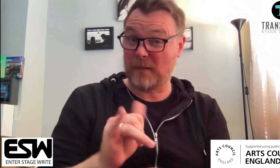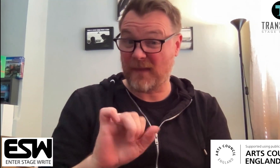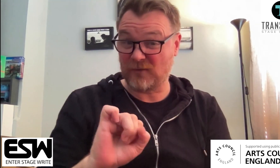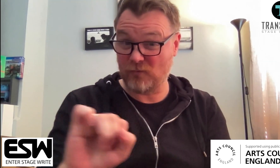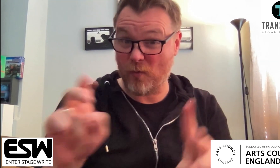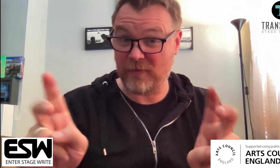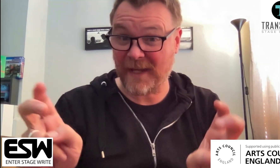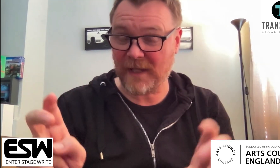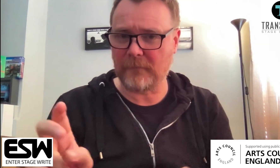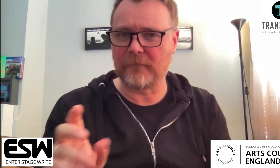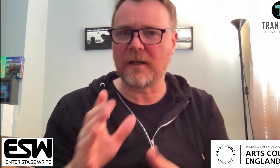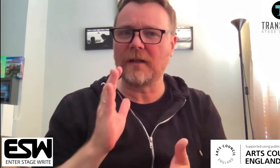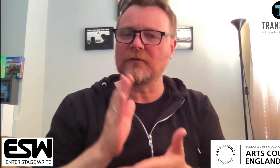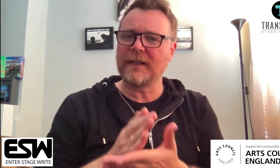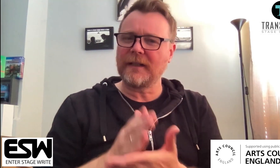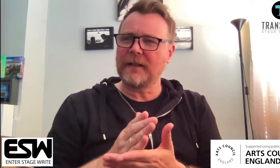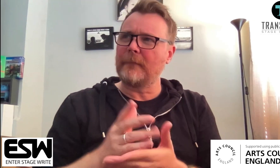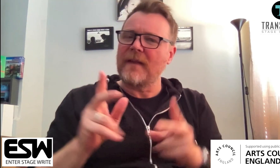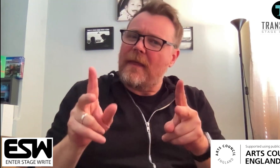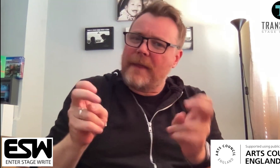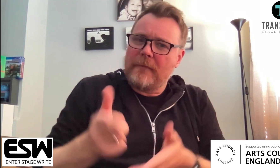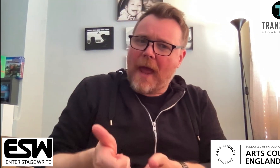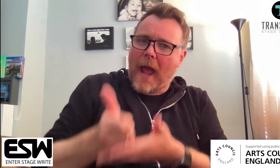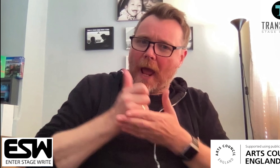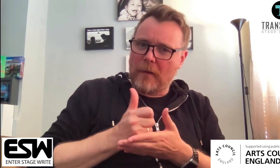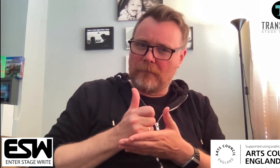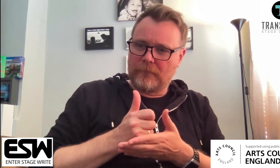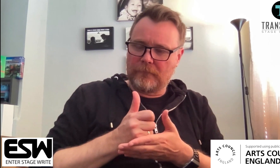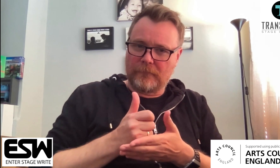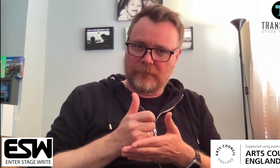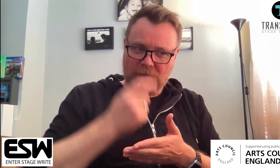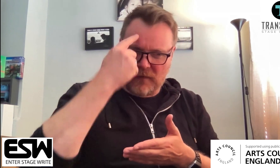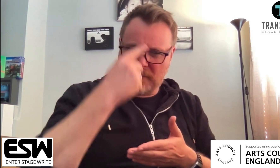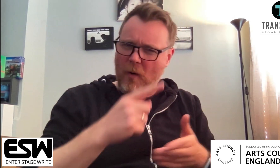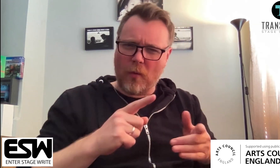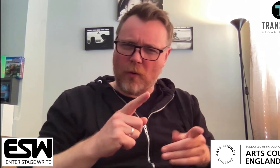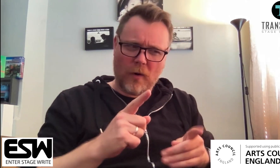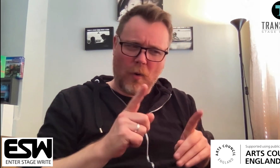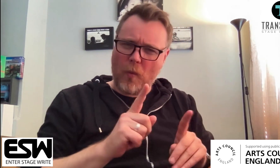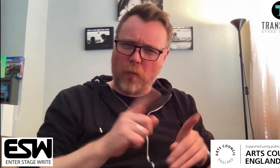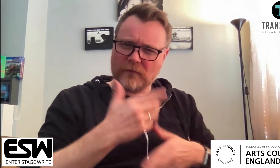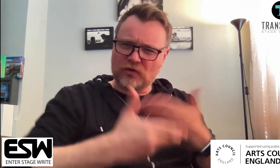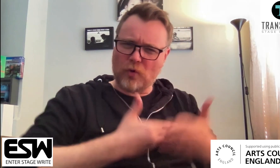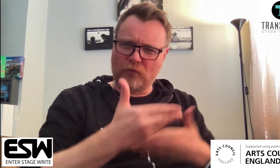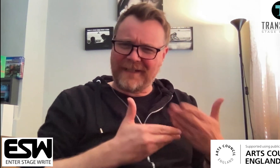it feel like to have someone oppress you, to have hearing people oppress you? Or maybe you want to oppress them back. Maybe that's your theme. So your